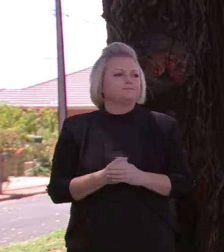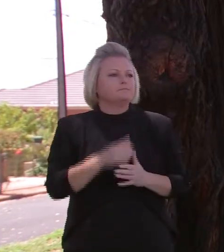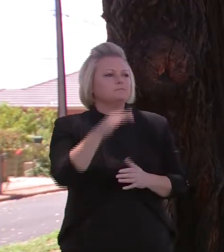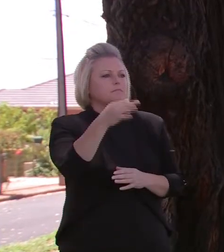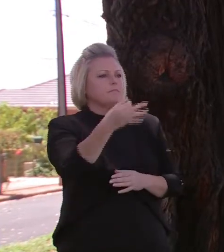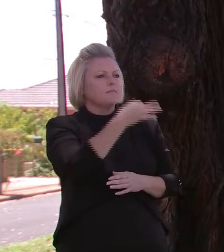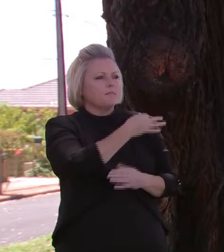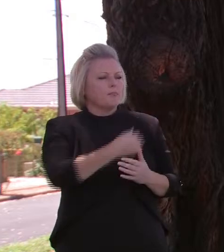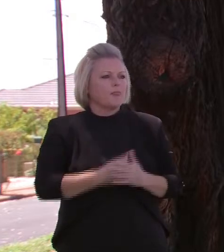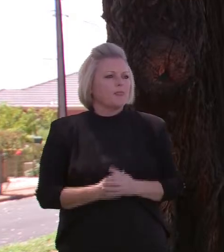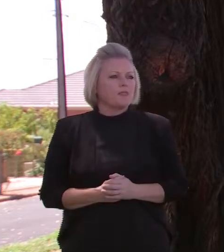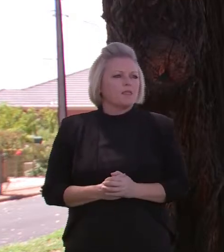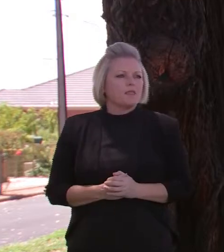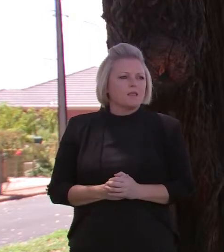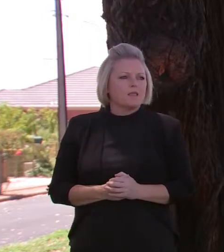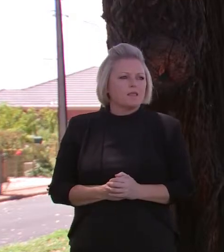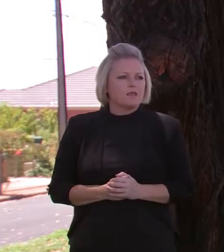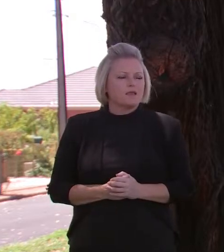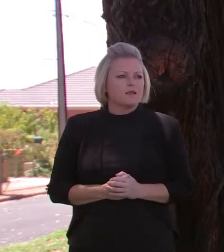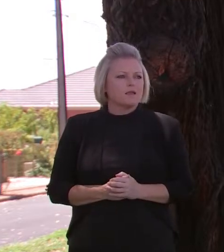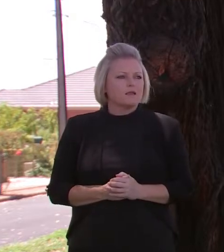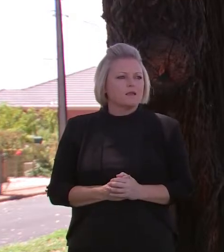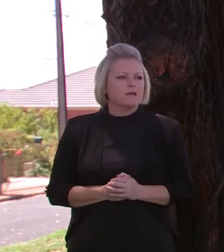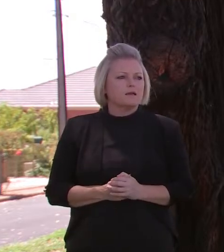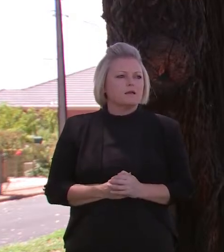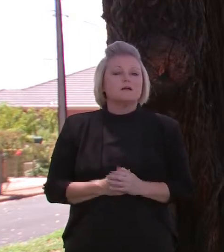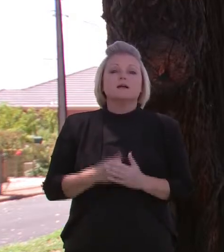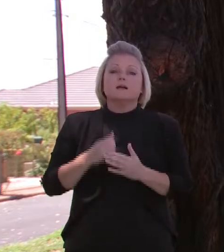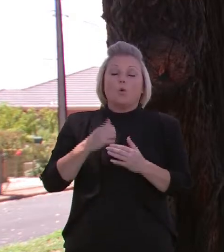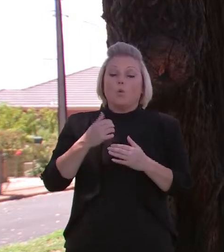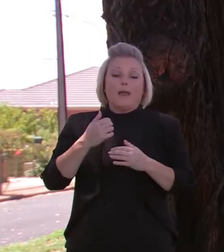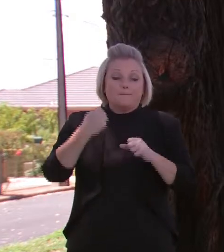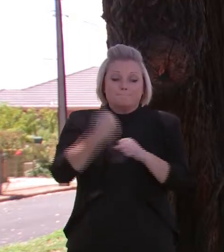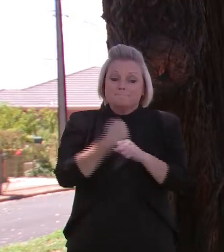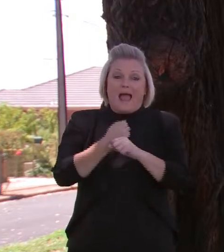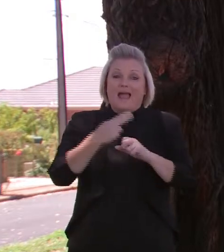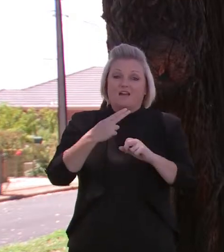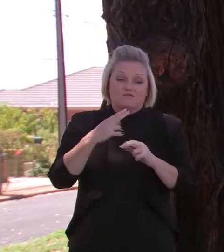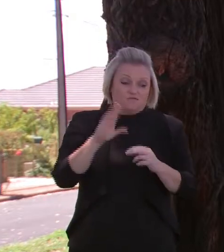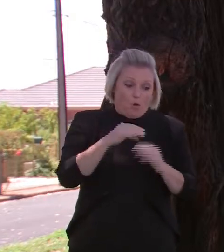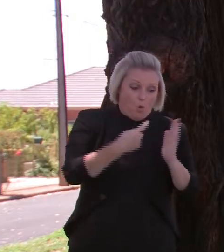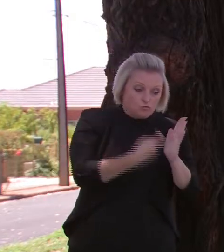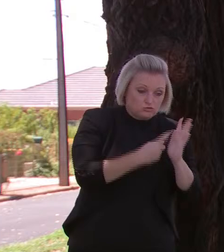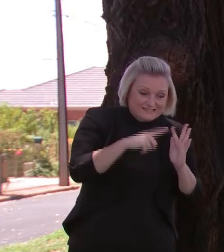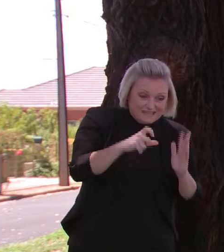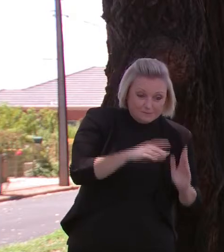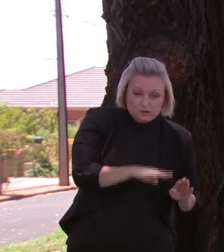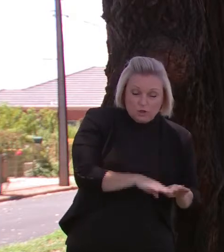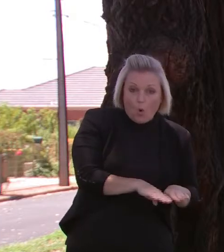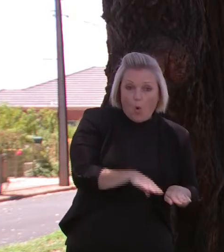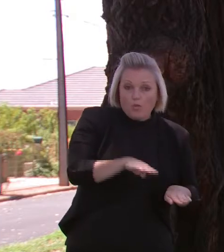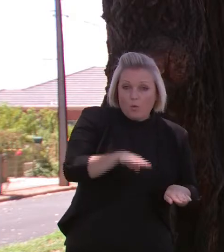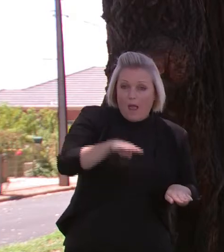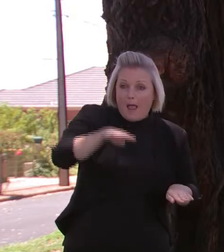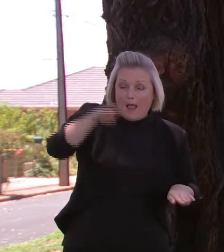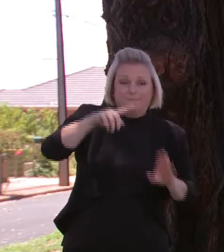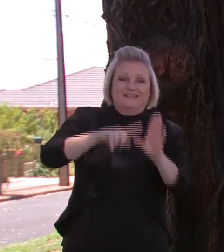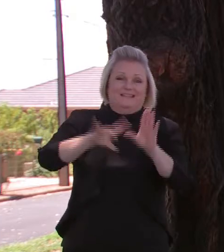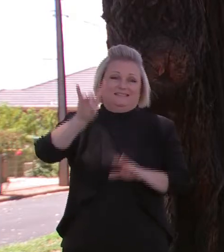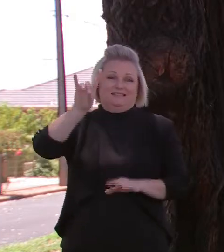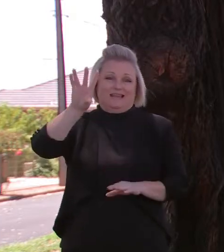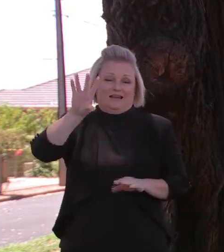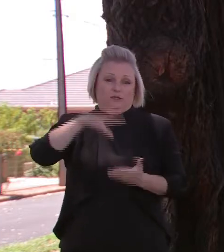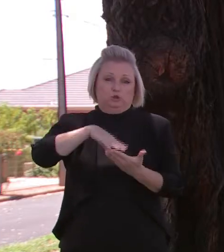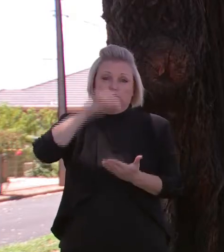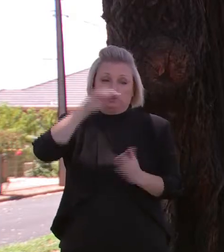levels who should be at school? We've prepared them for all year levels from reception to year 10, but we particularly expect that in